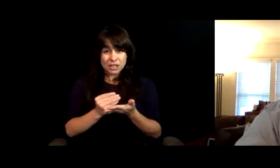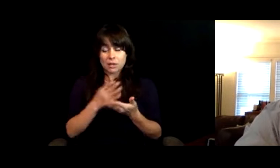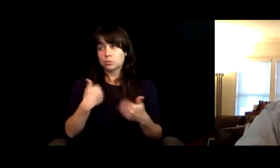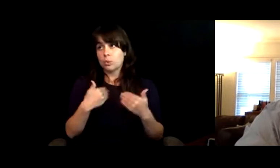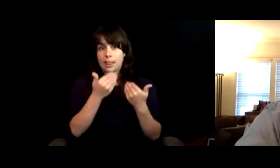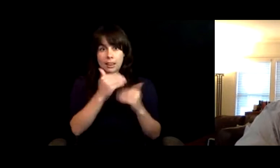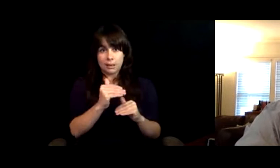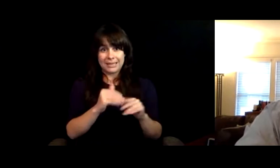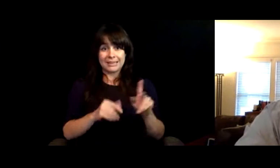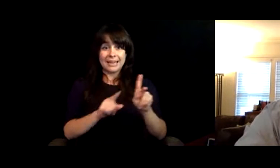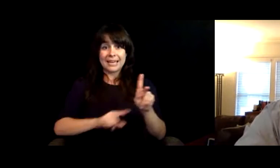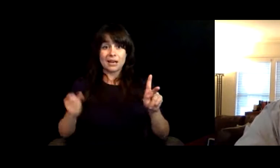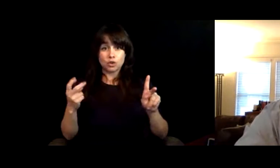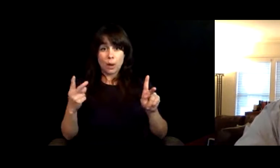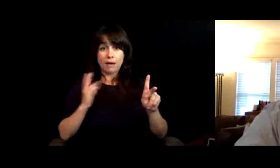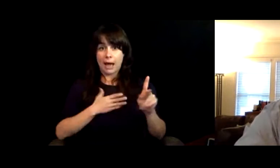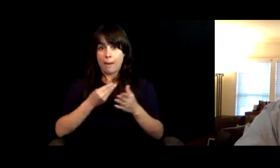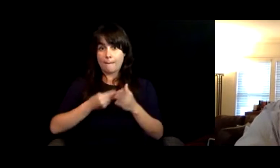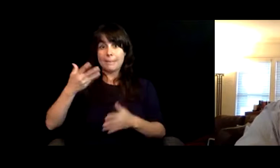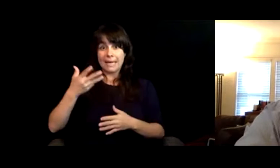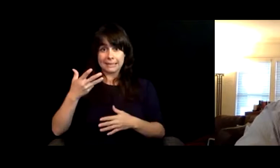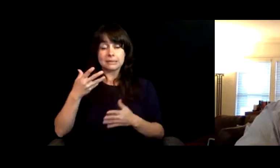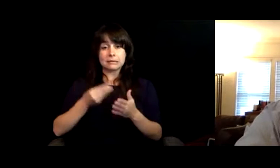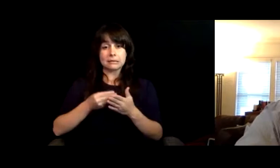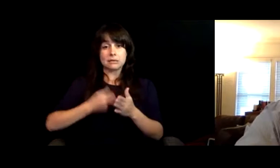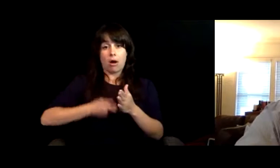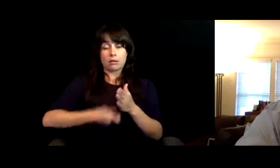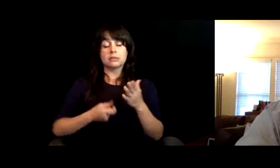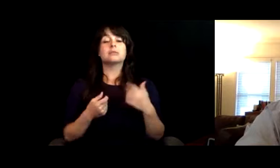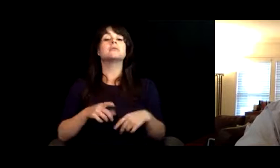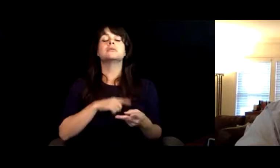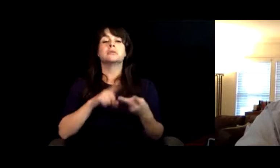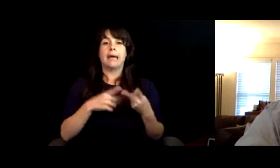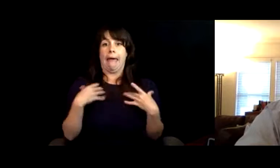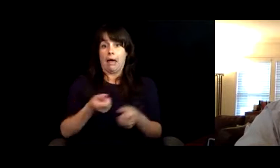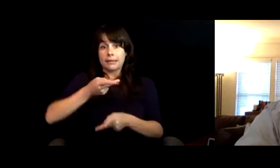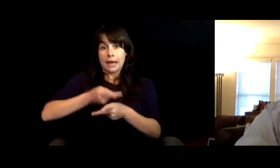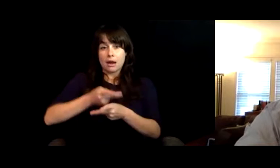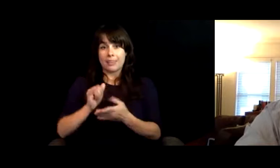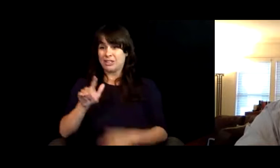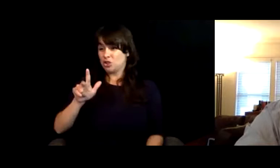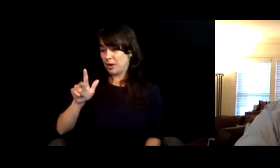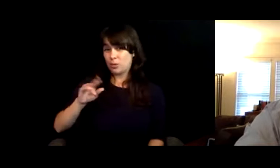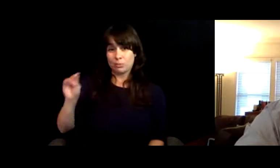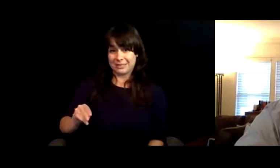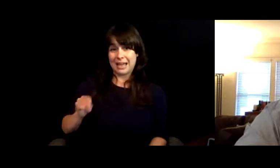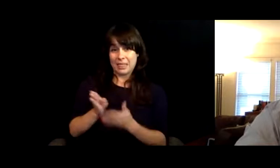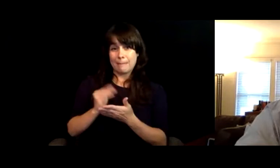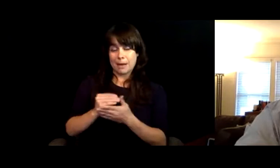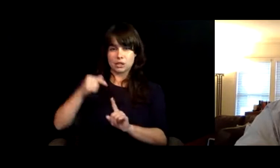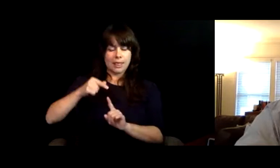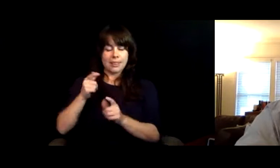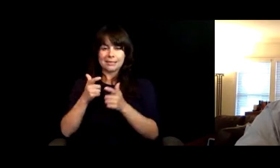12, our largest expense. Our healthcare is 23% of our budget. This is a big share of that. And